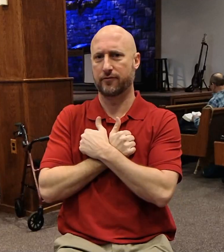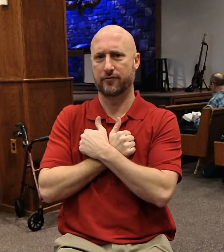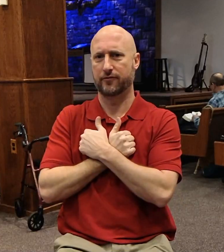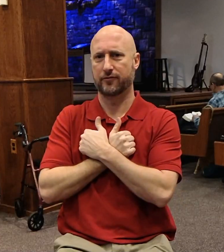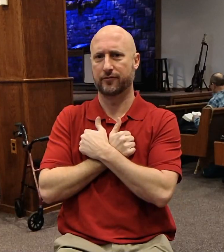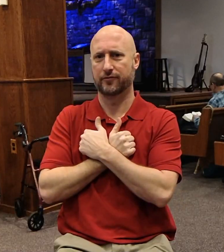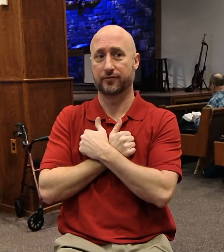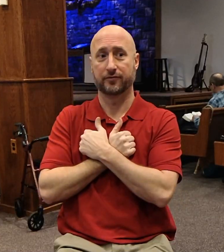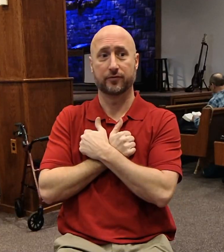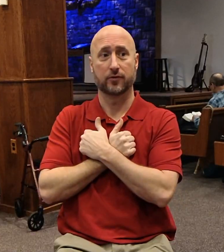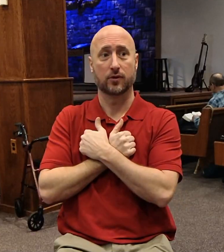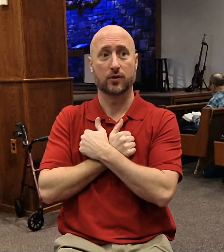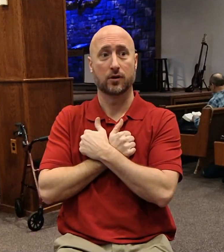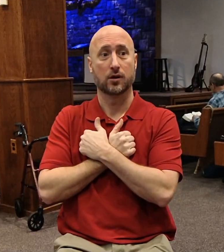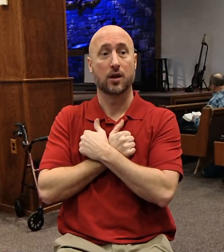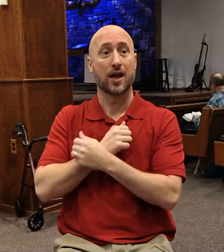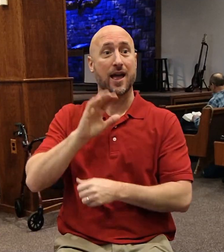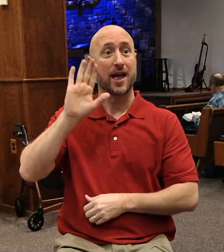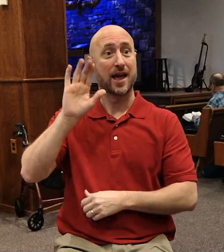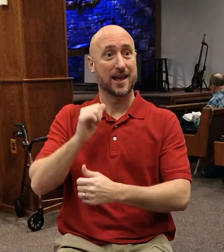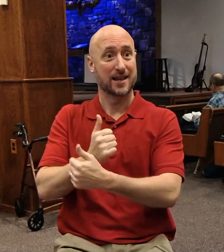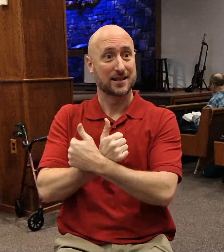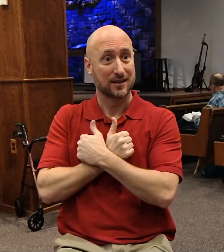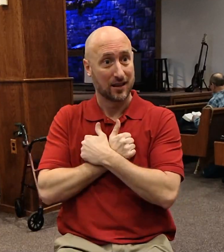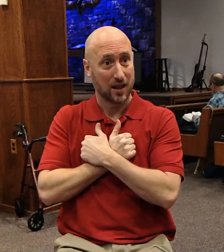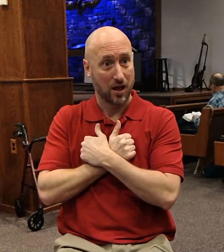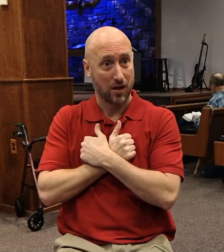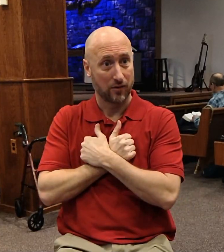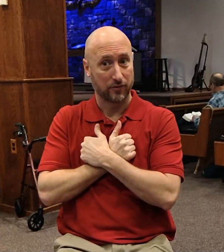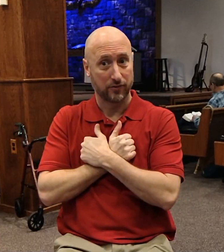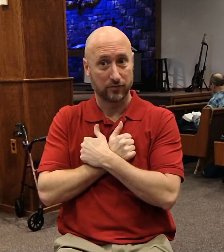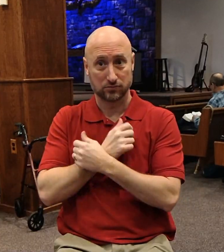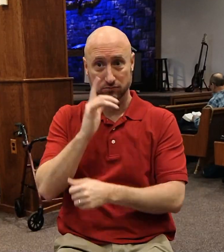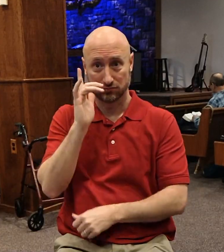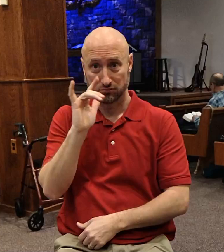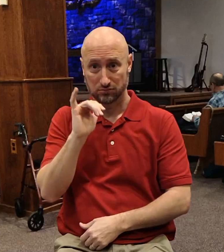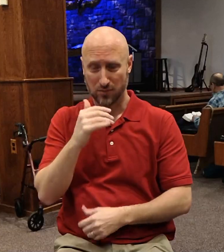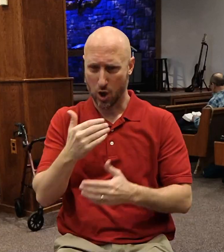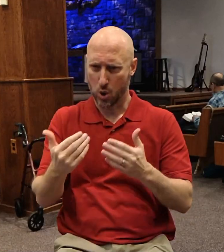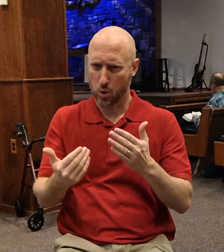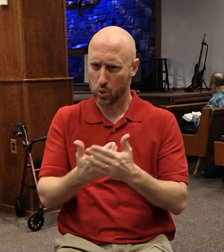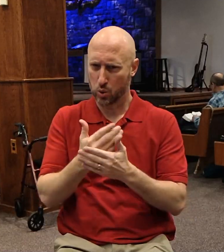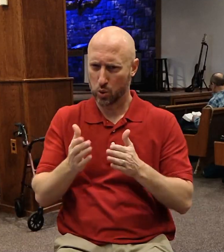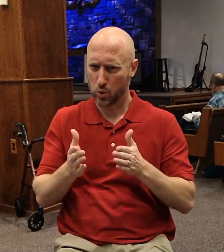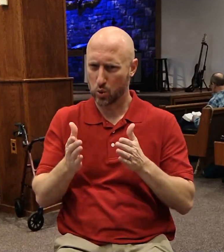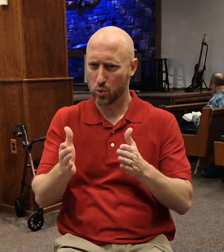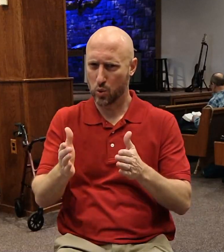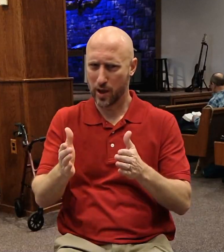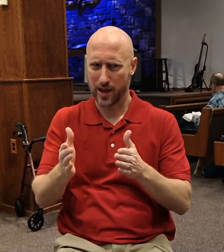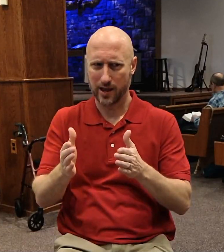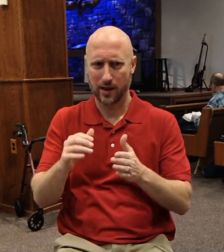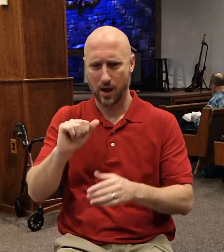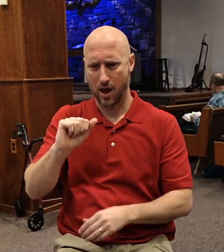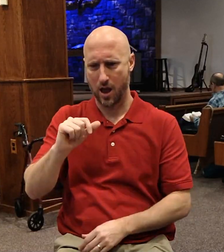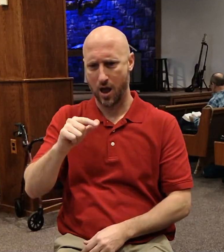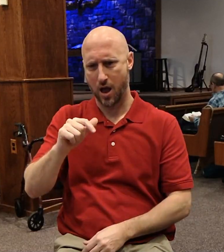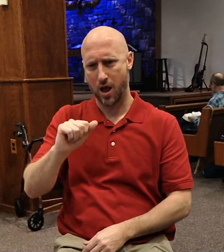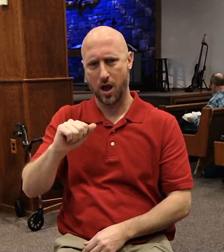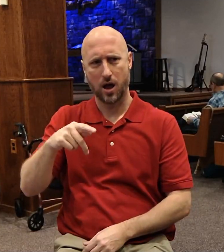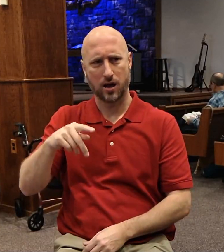He's telling them that they need to love one another in this new way, this agape.